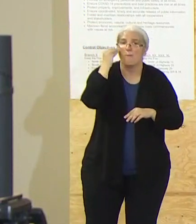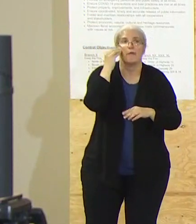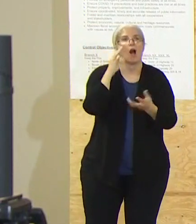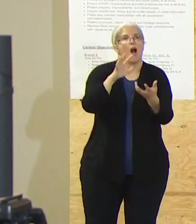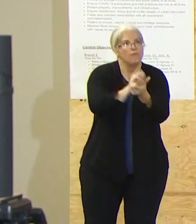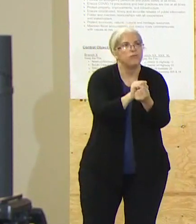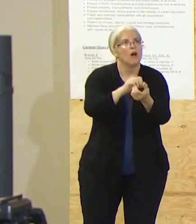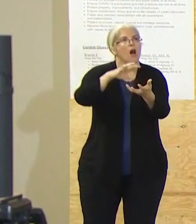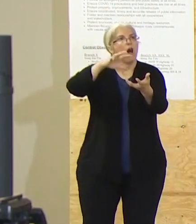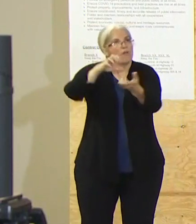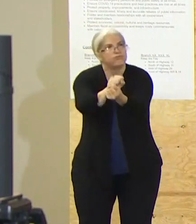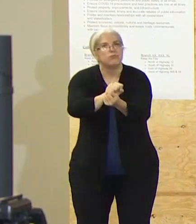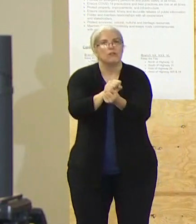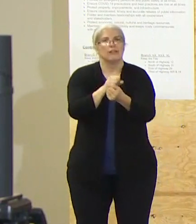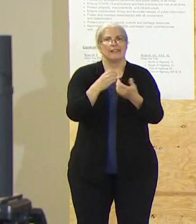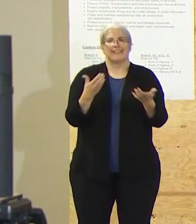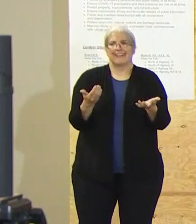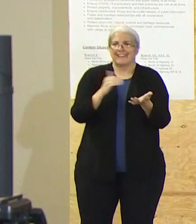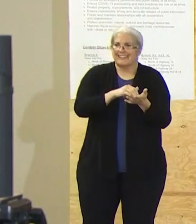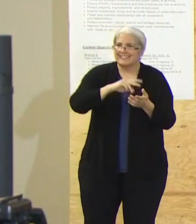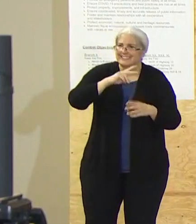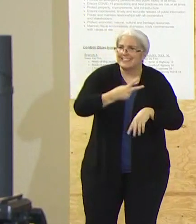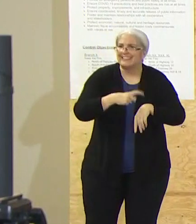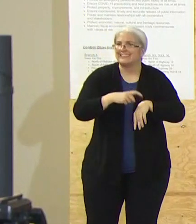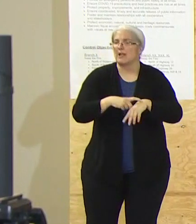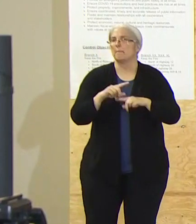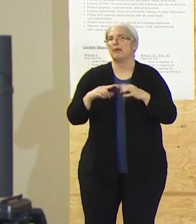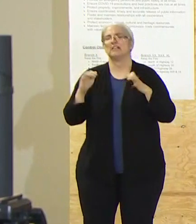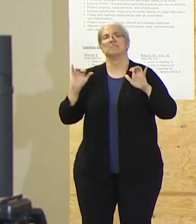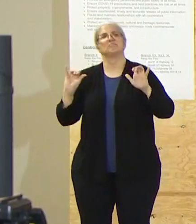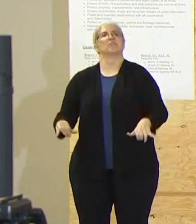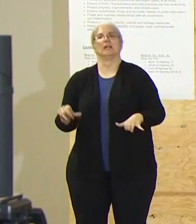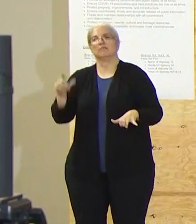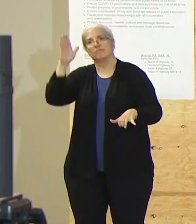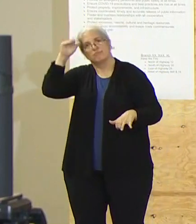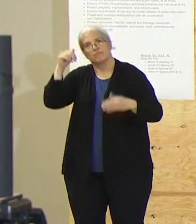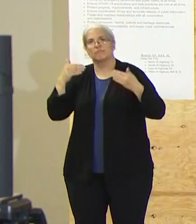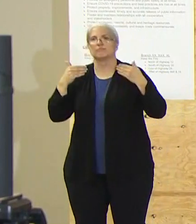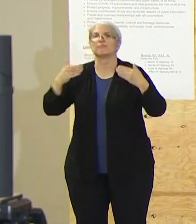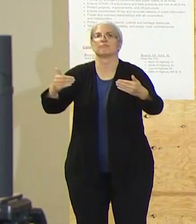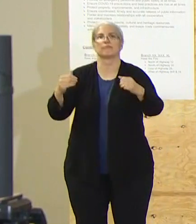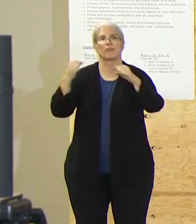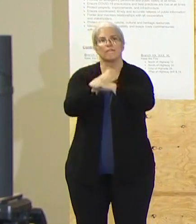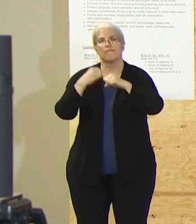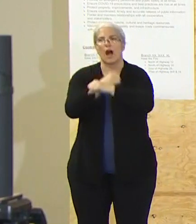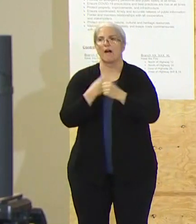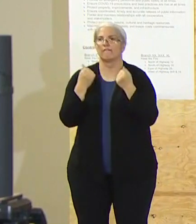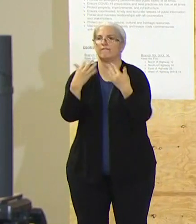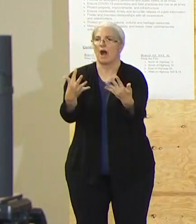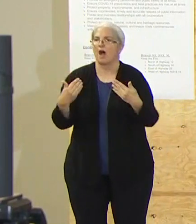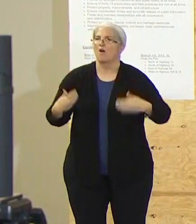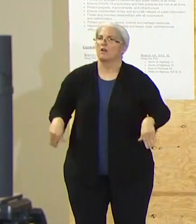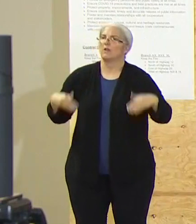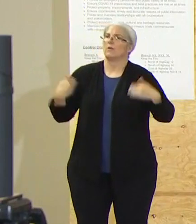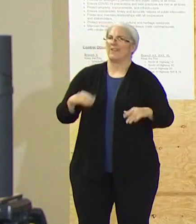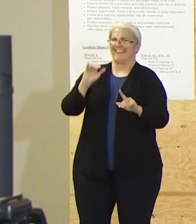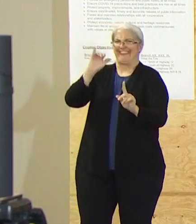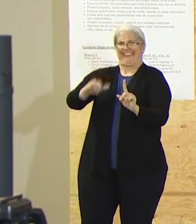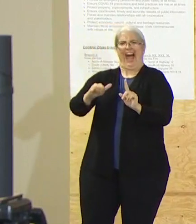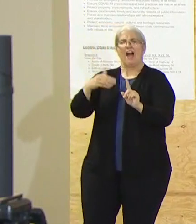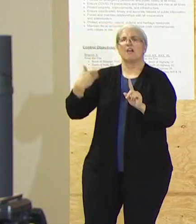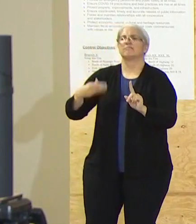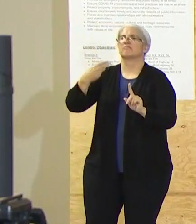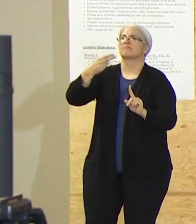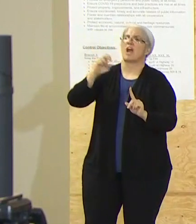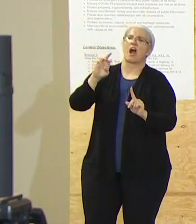weeks, yet they're still out on the line trying to protect your home. When we talk about heroes, that's what we're talking about. We're talking about